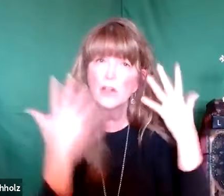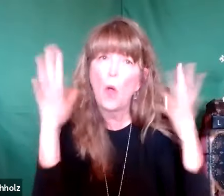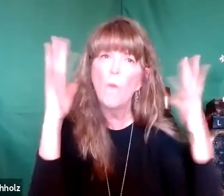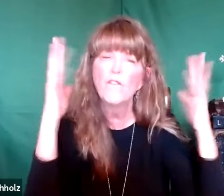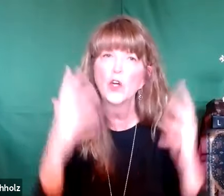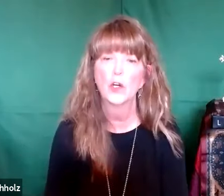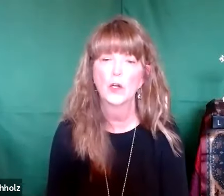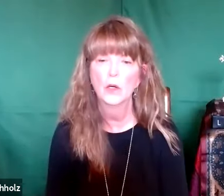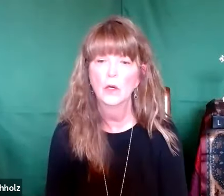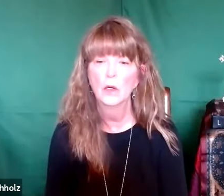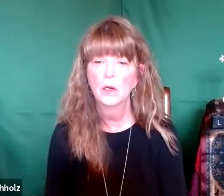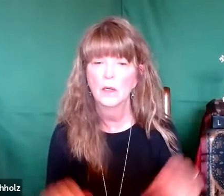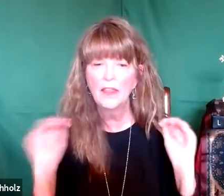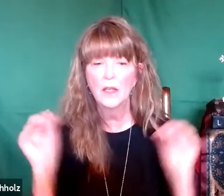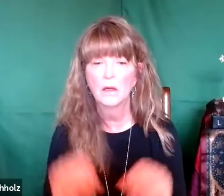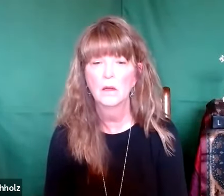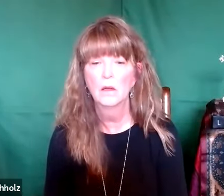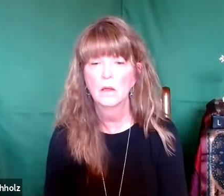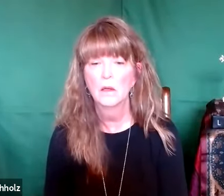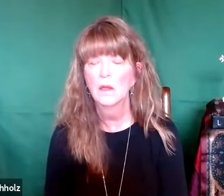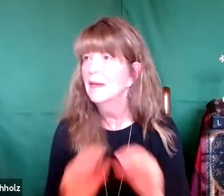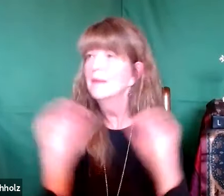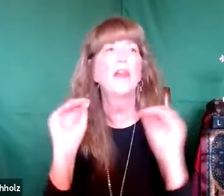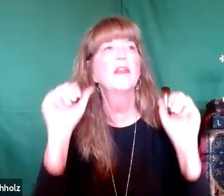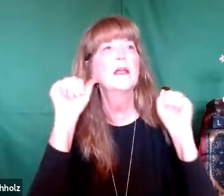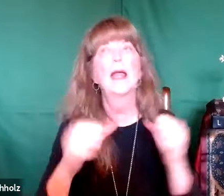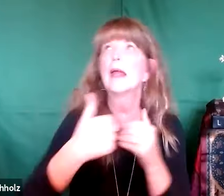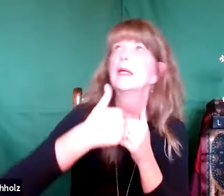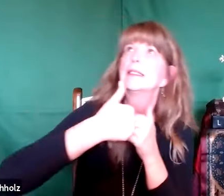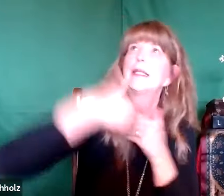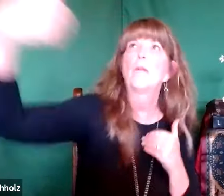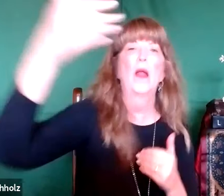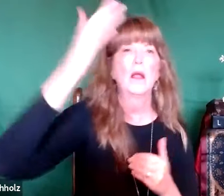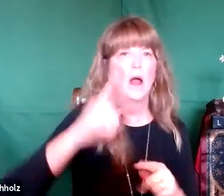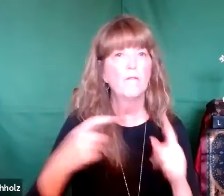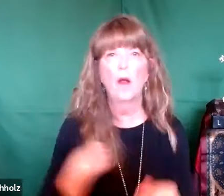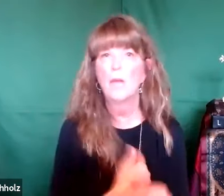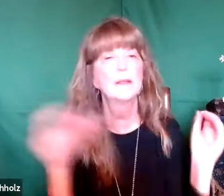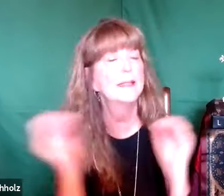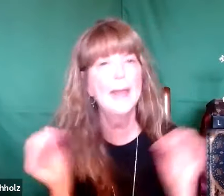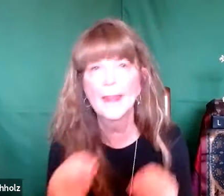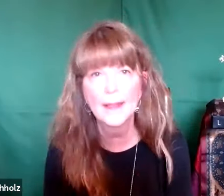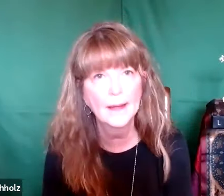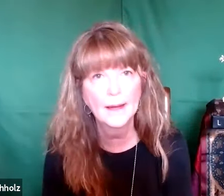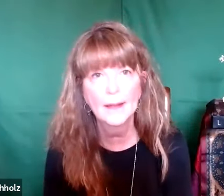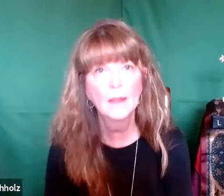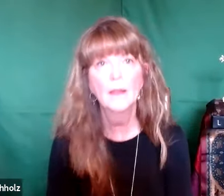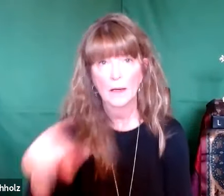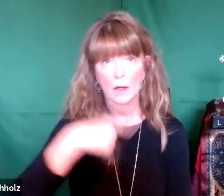because there is no more curtain between us and God. That curtain has been torn. Nothing can separate